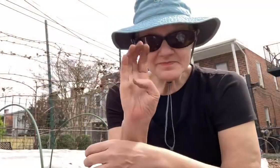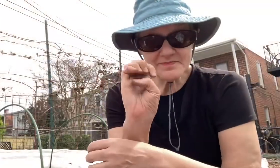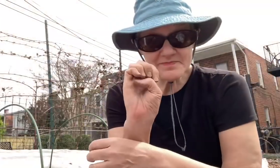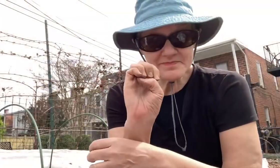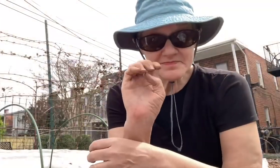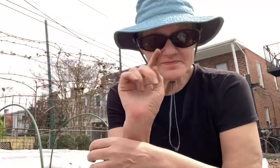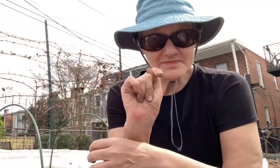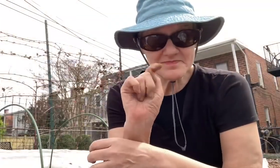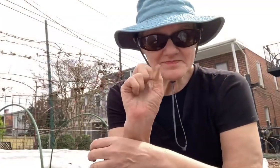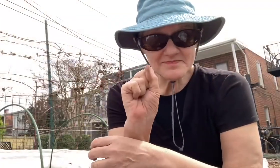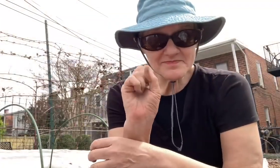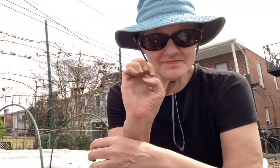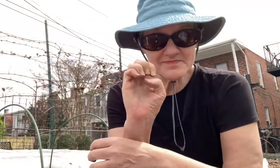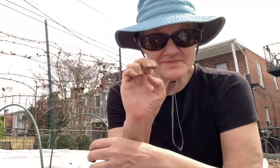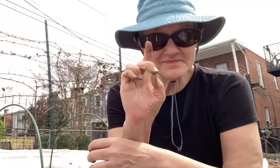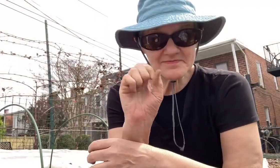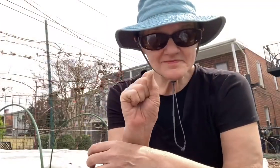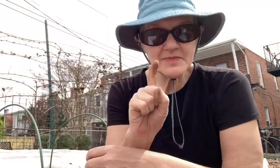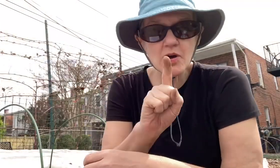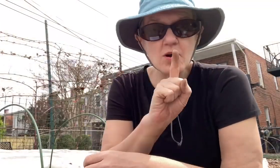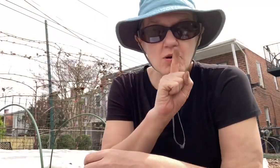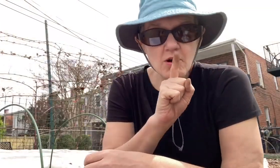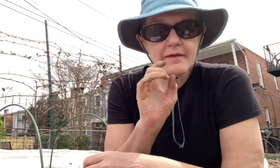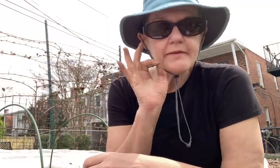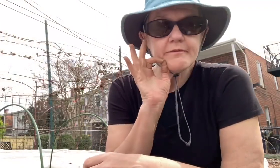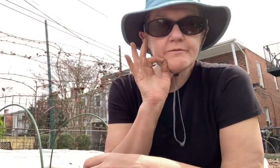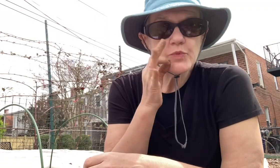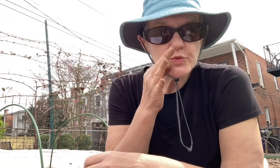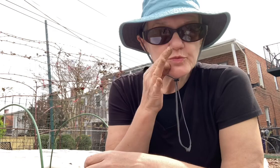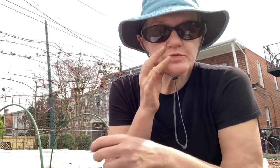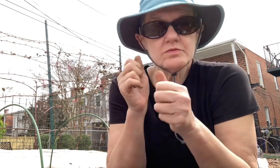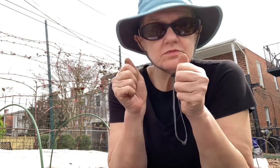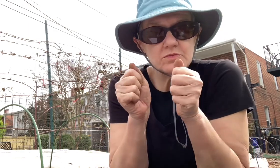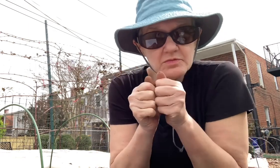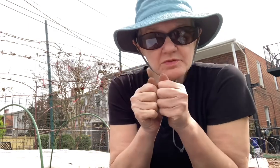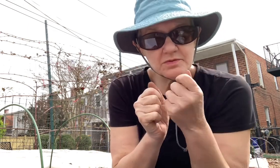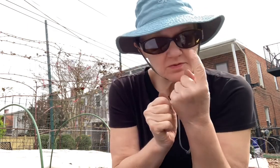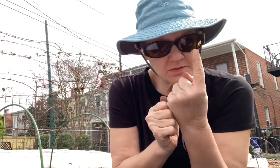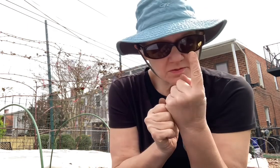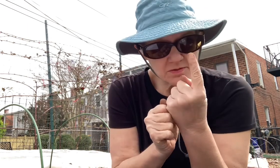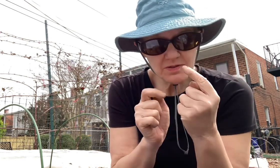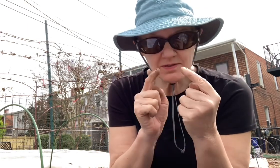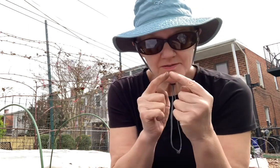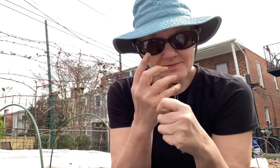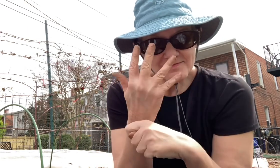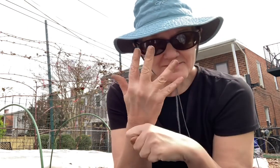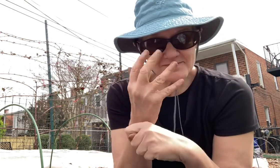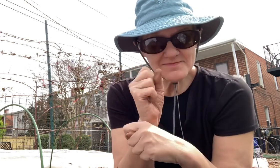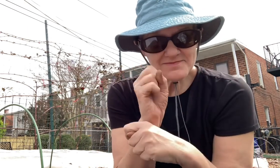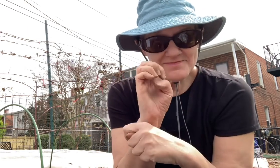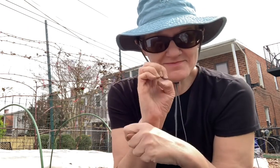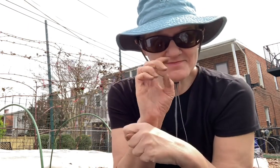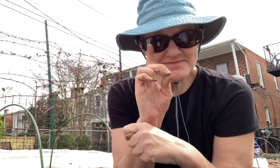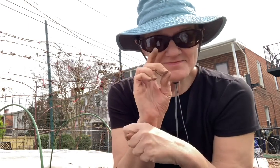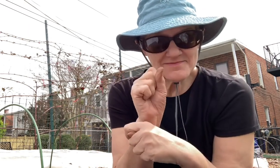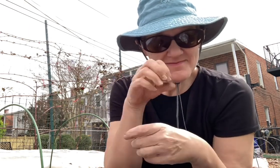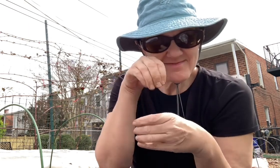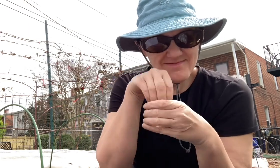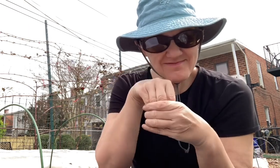Now remember, beet seeds are actually a fruit that contain 1 to 5 seeds.